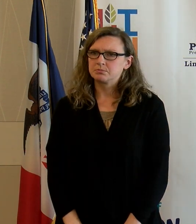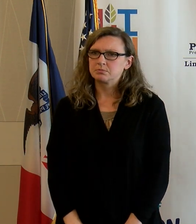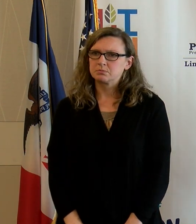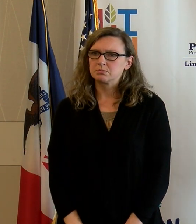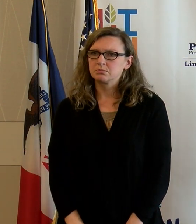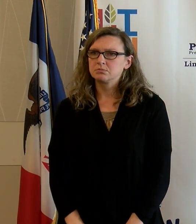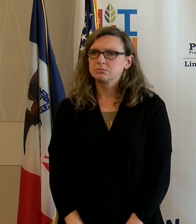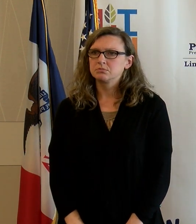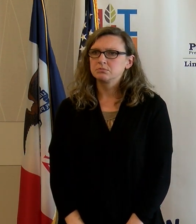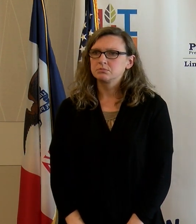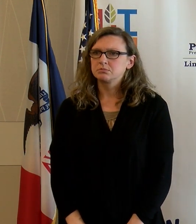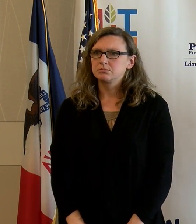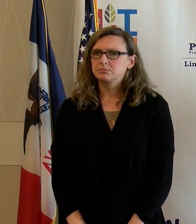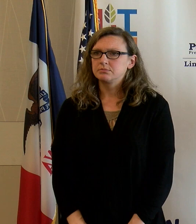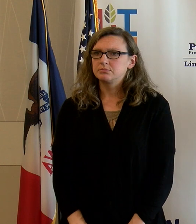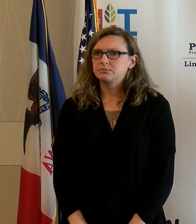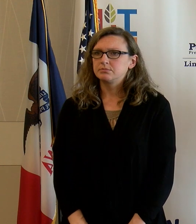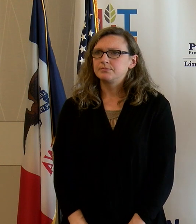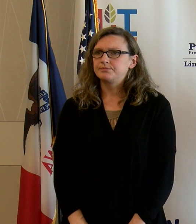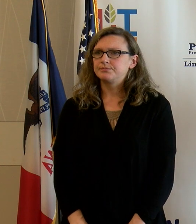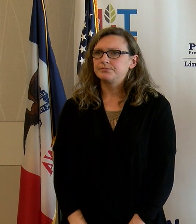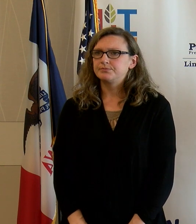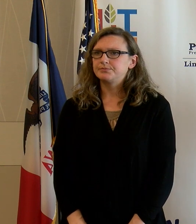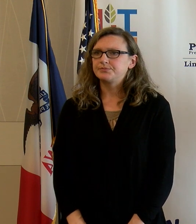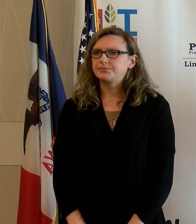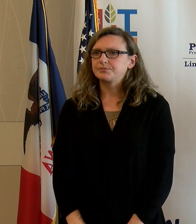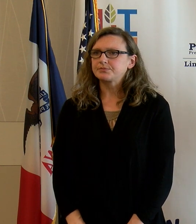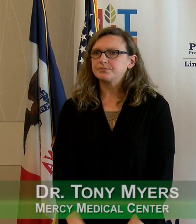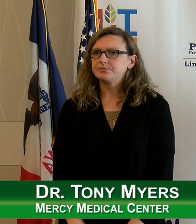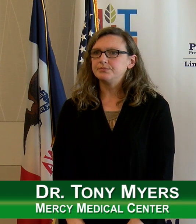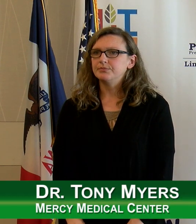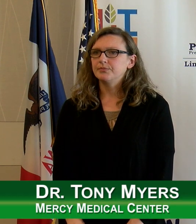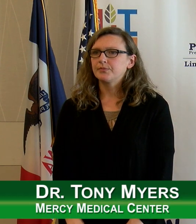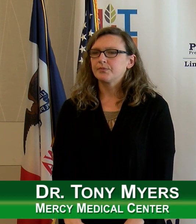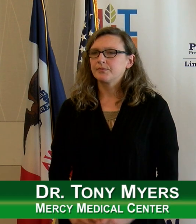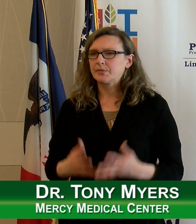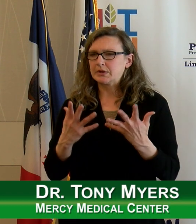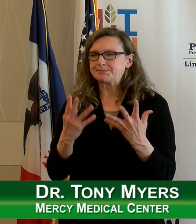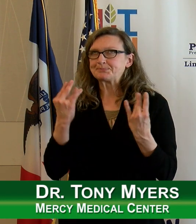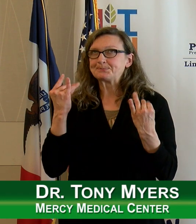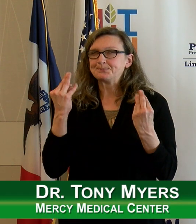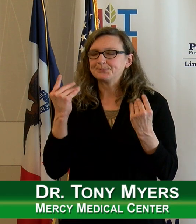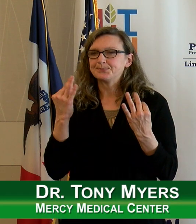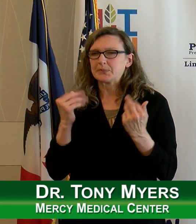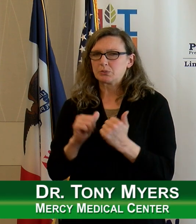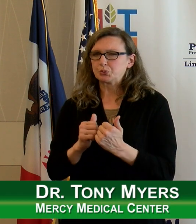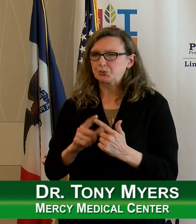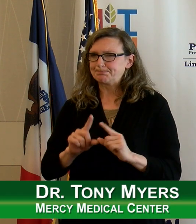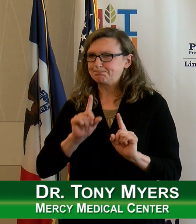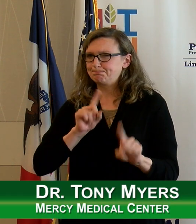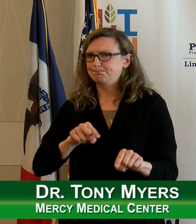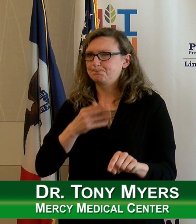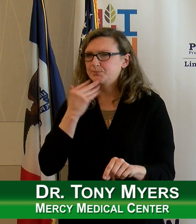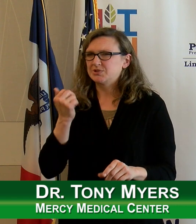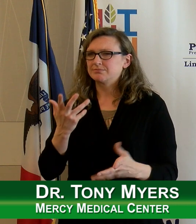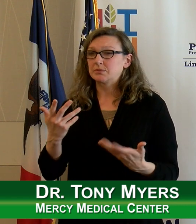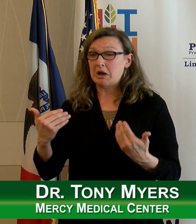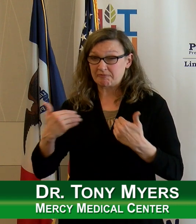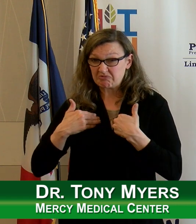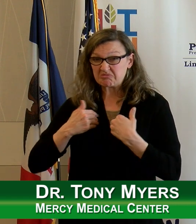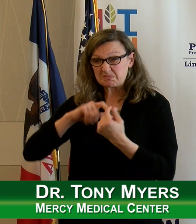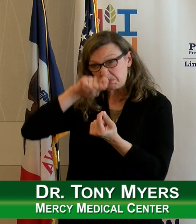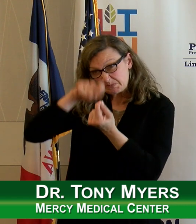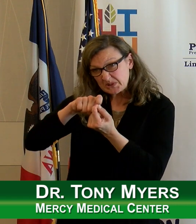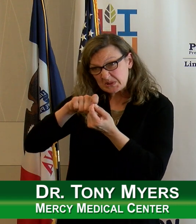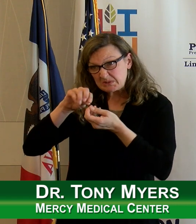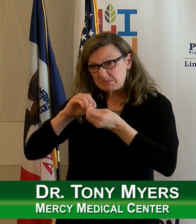So I guess to answer, the best way I can answer this is I'm not going to give specific numbers at each hospital, other than to say we've